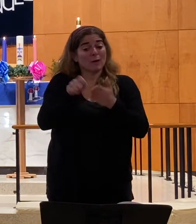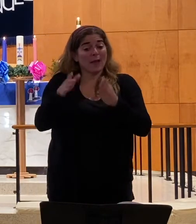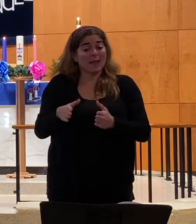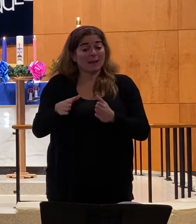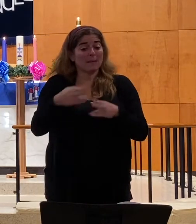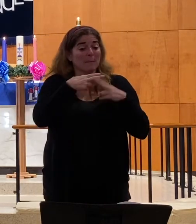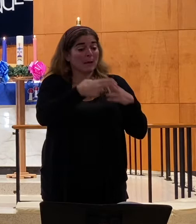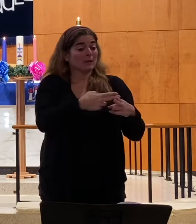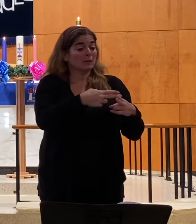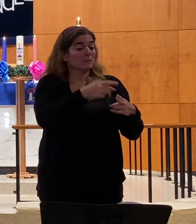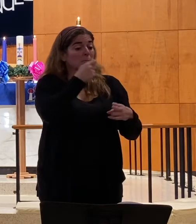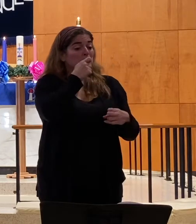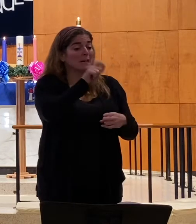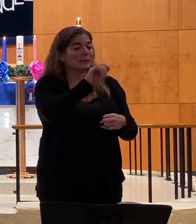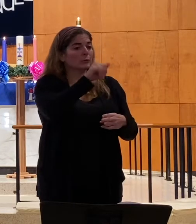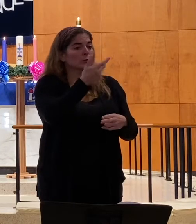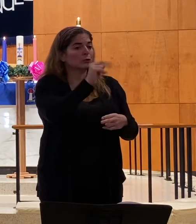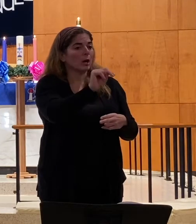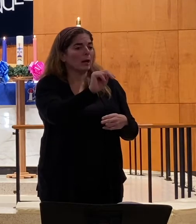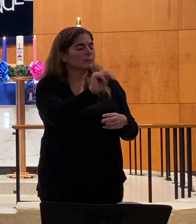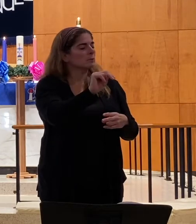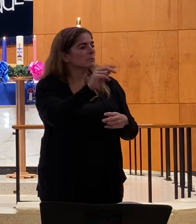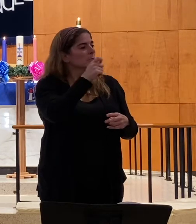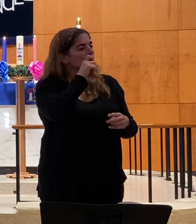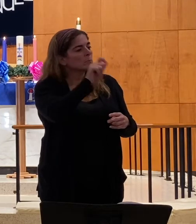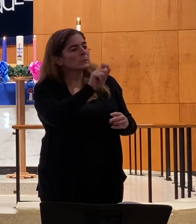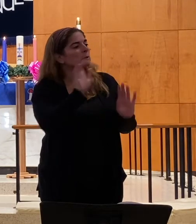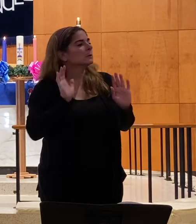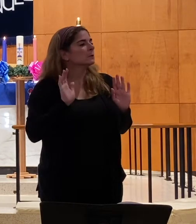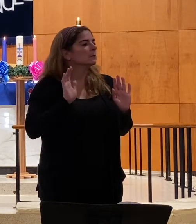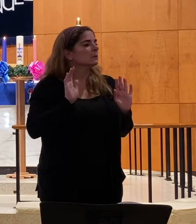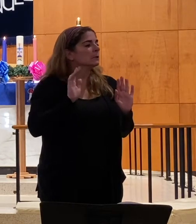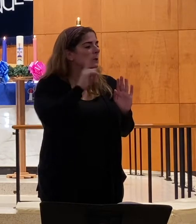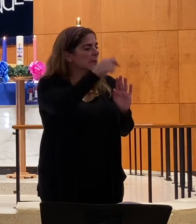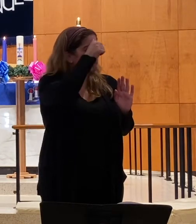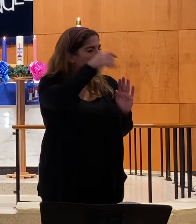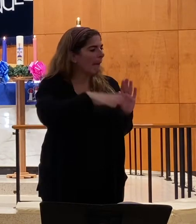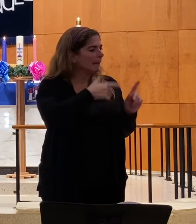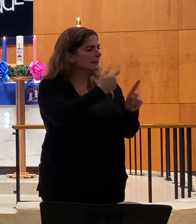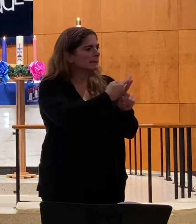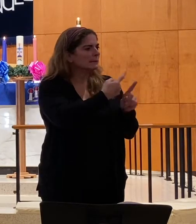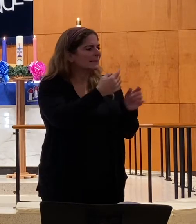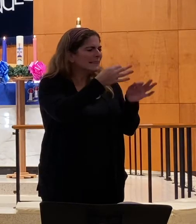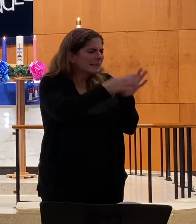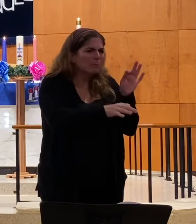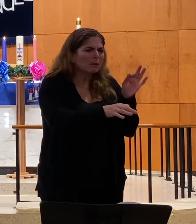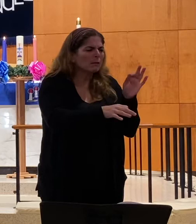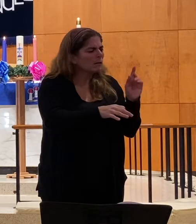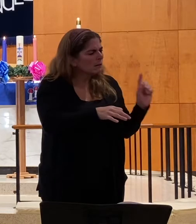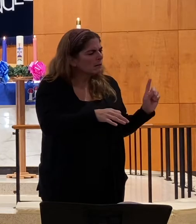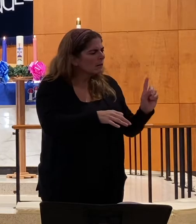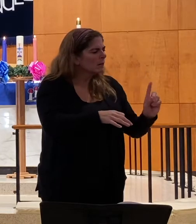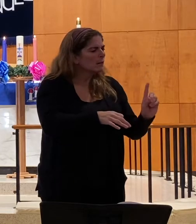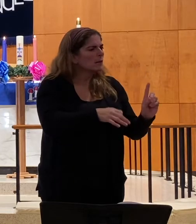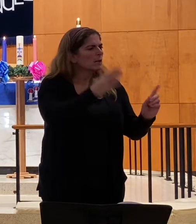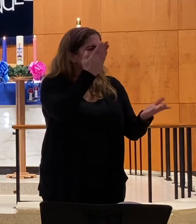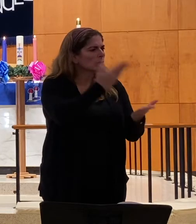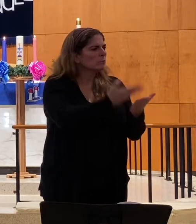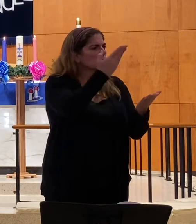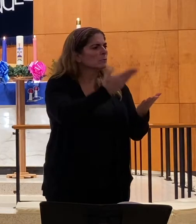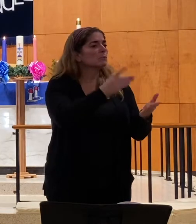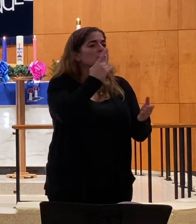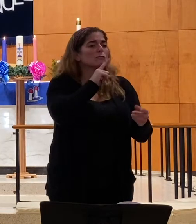a man sent from God as a witness to to testify to the light.